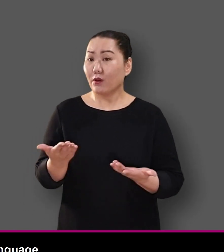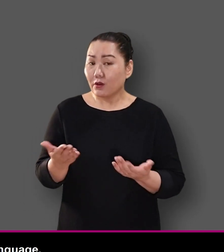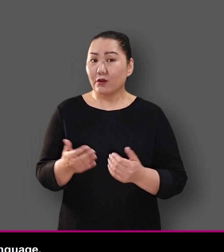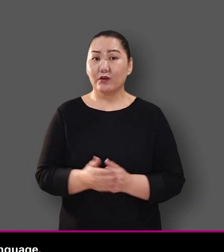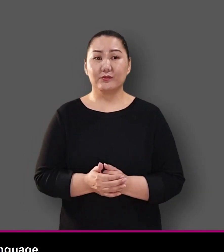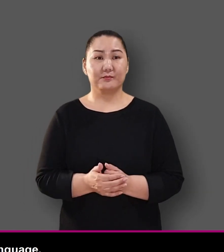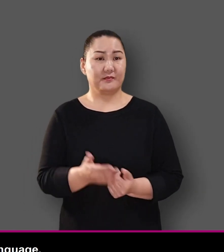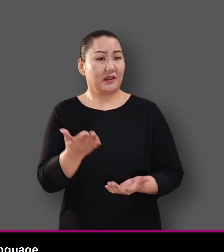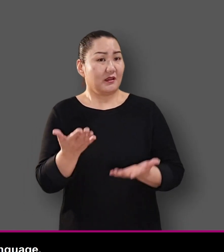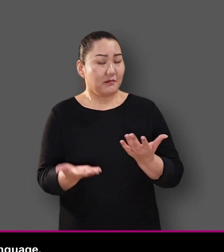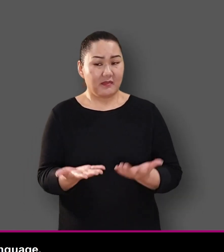language,